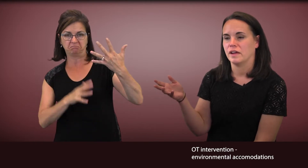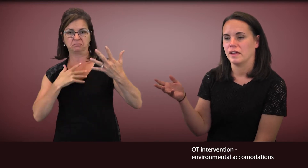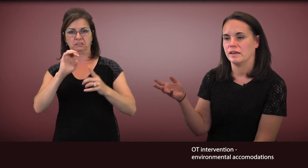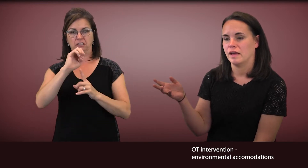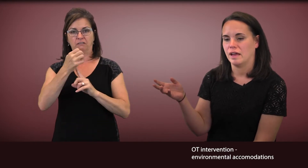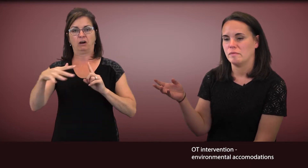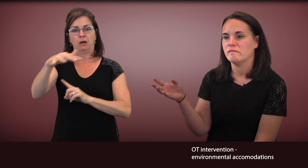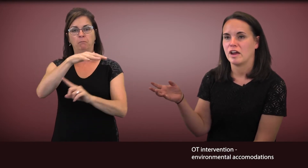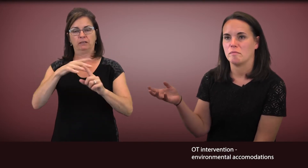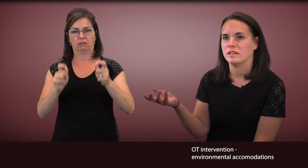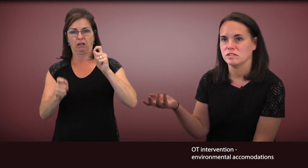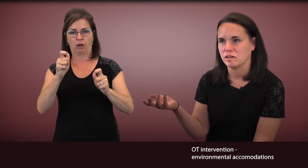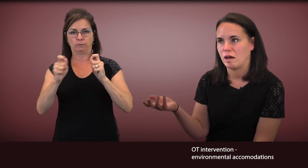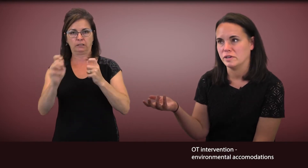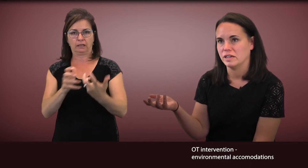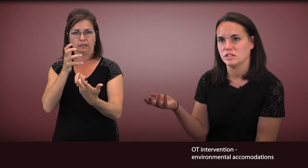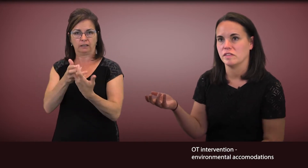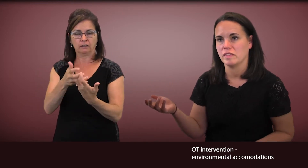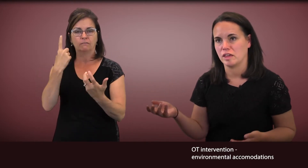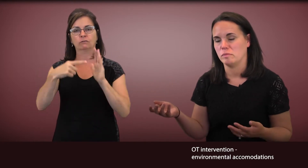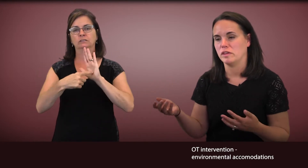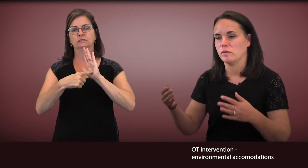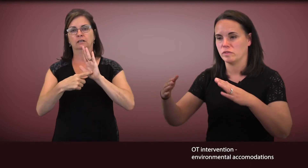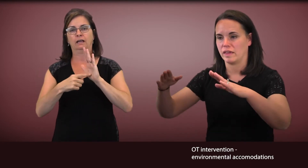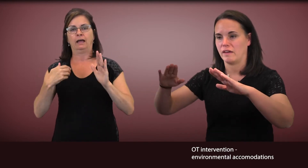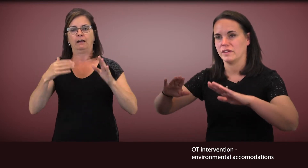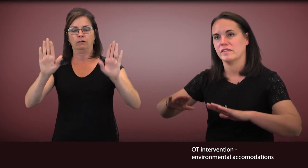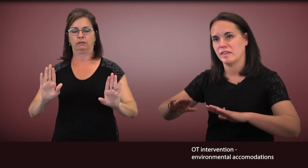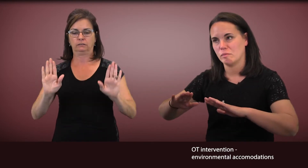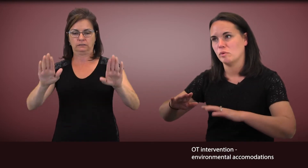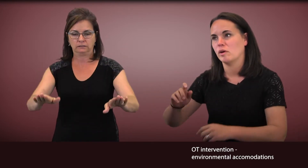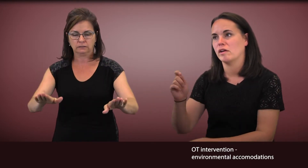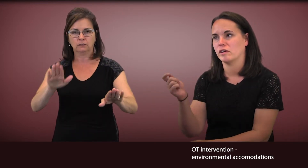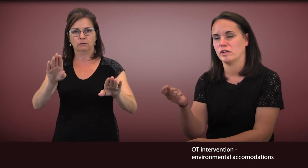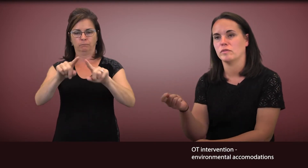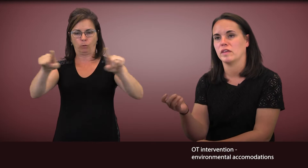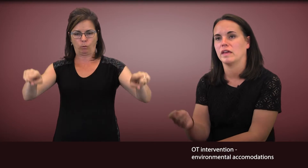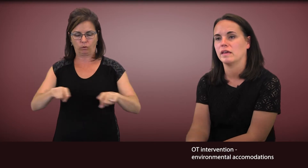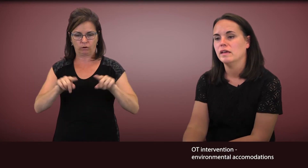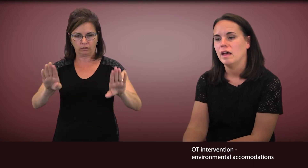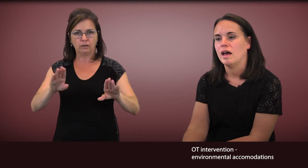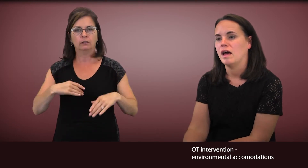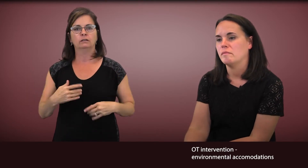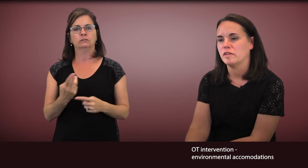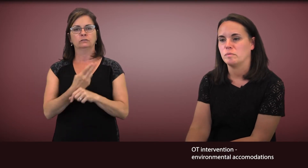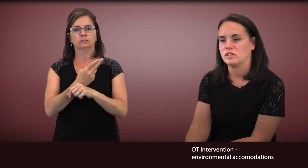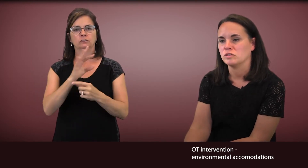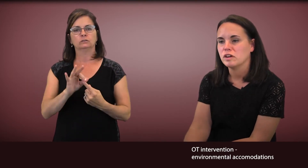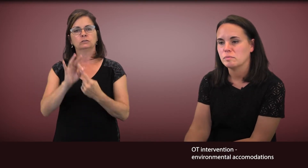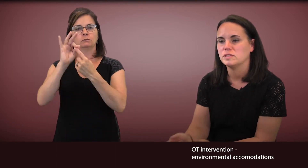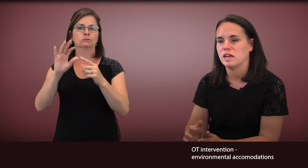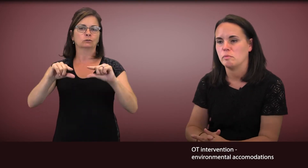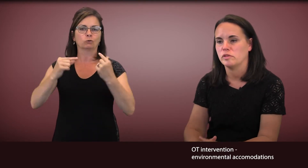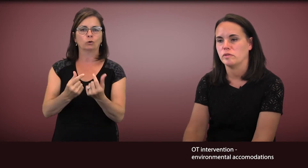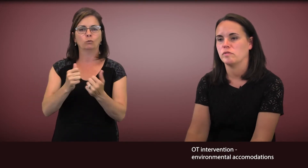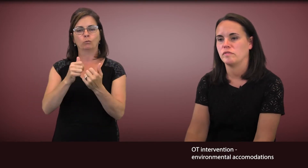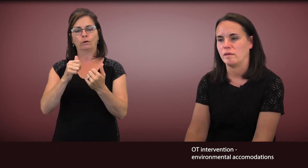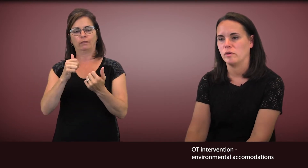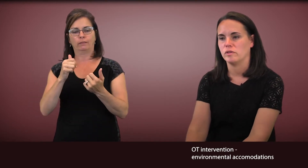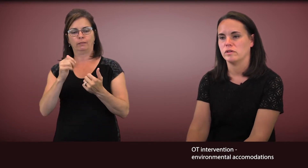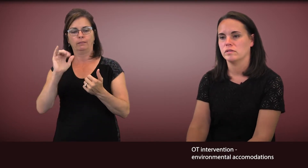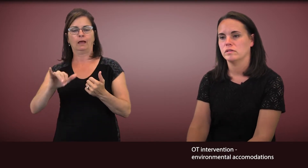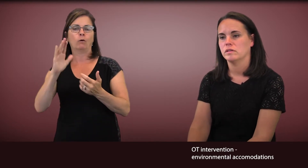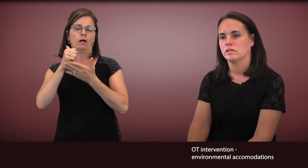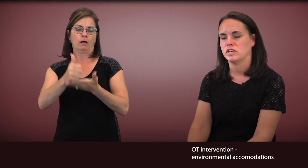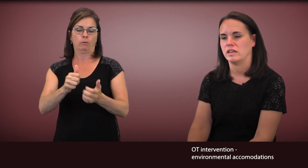of different environmental accommodations that could be used, like having a slant board or using a special grip to help with those